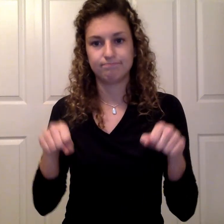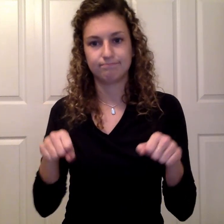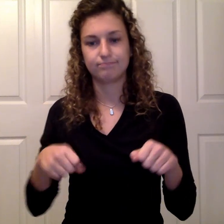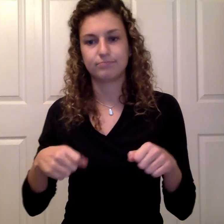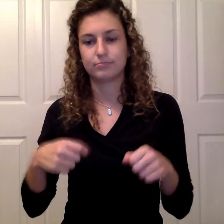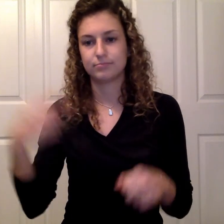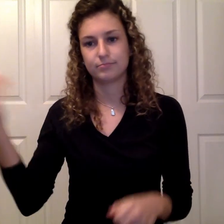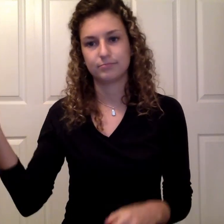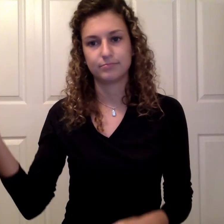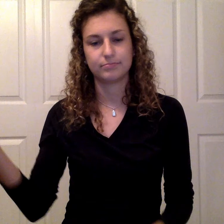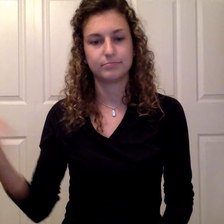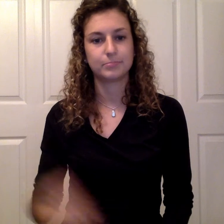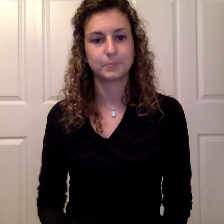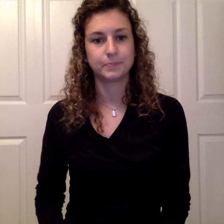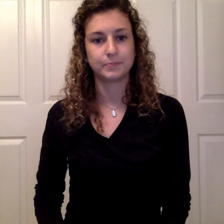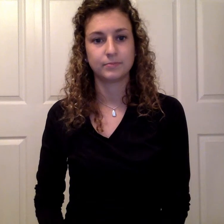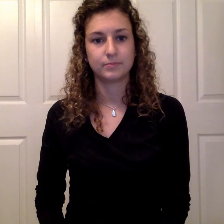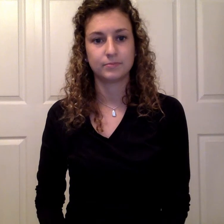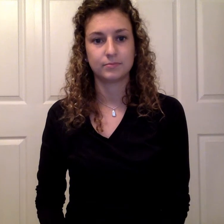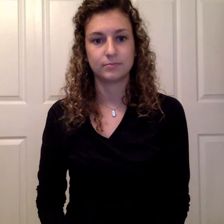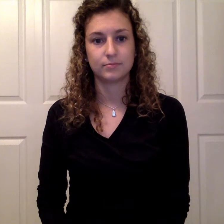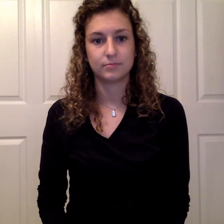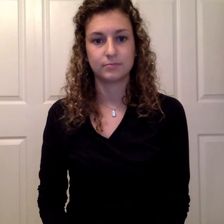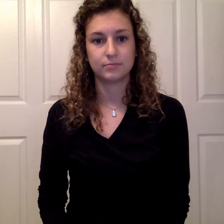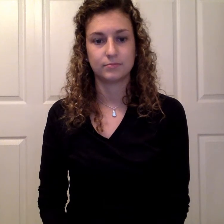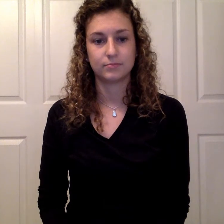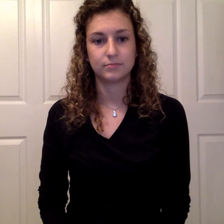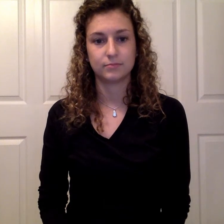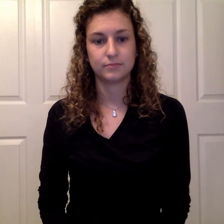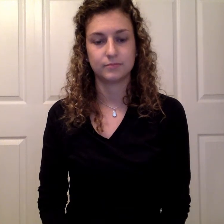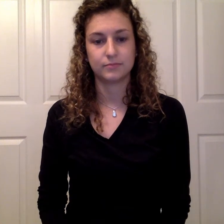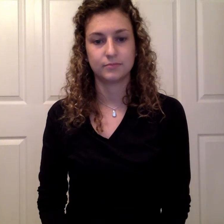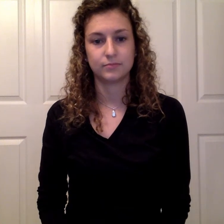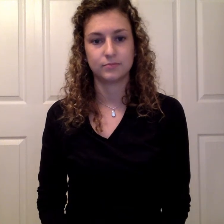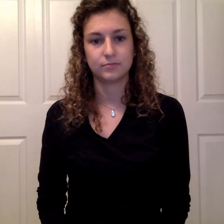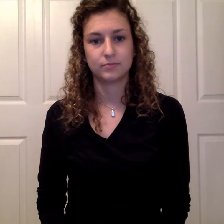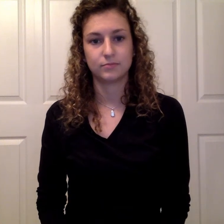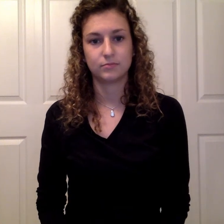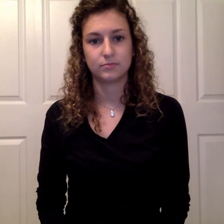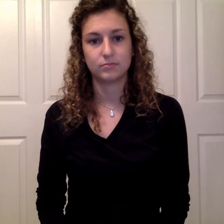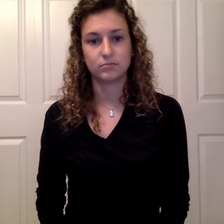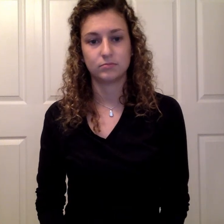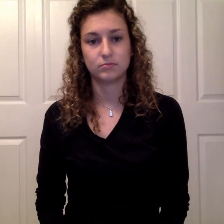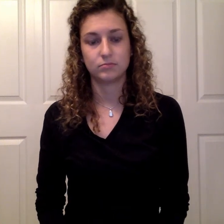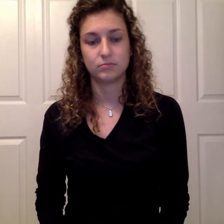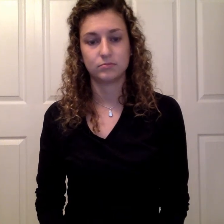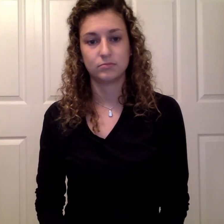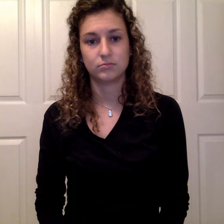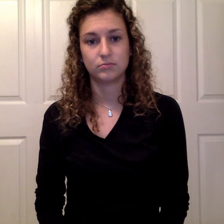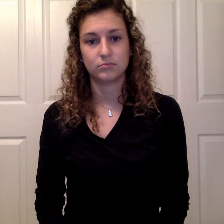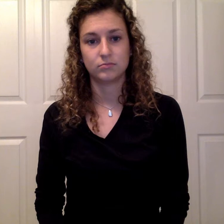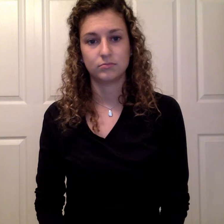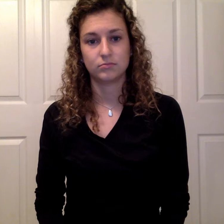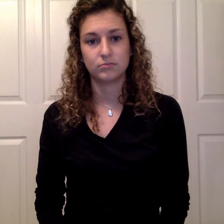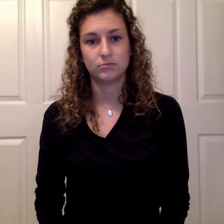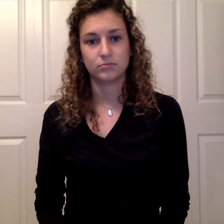You can go to college down the street, but you don't really explore leaving the family, living in a different location away